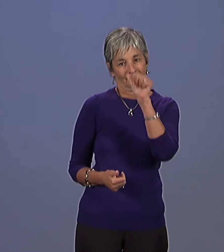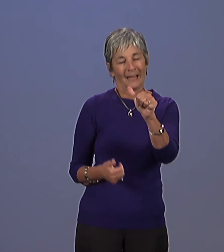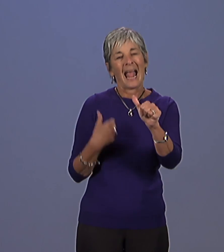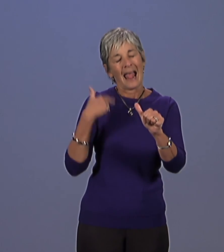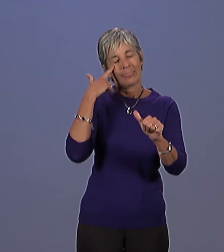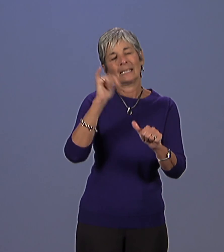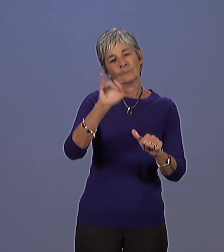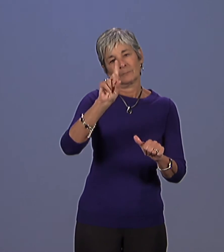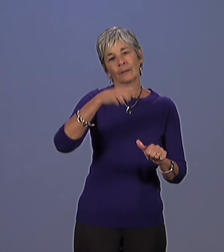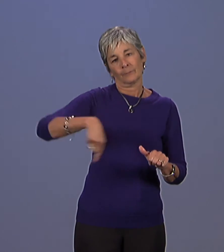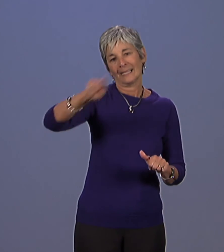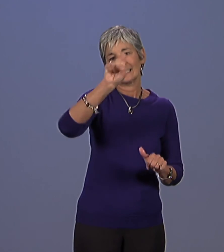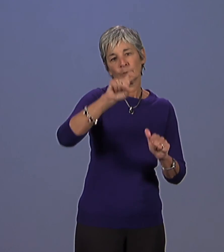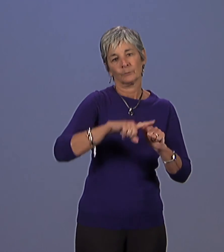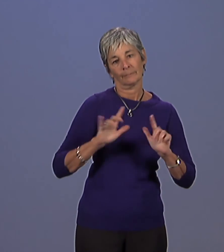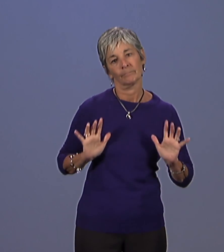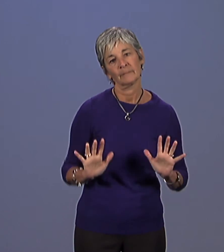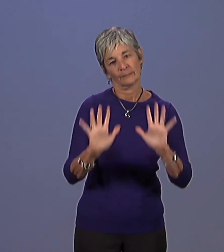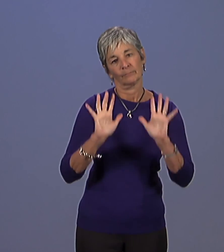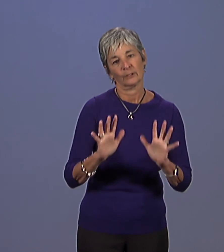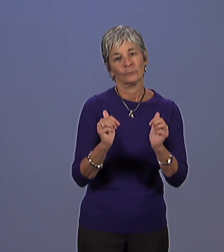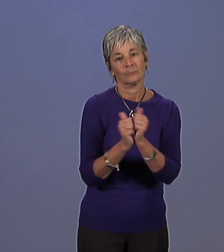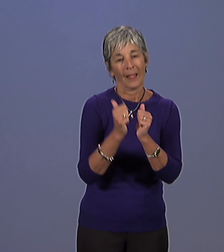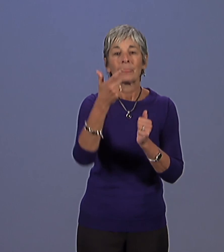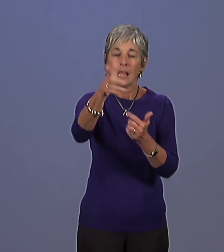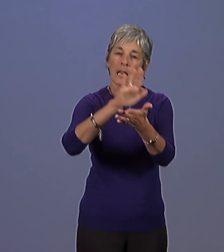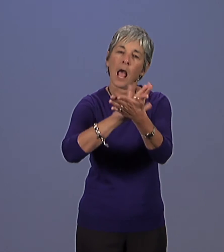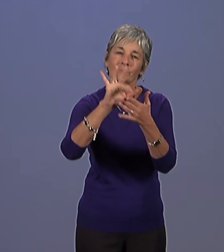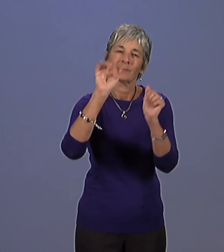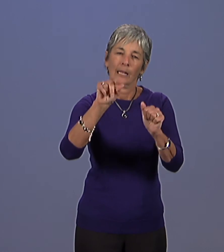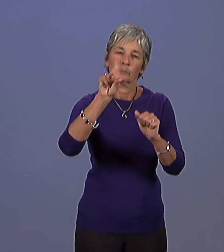I do think that this is something we need to push for, and we could do that at a state level.